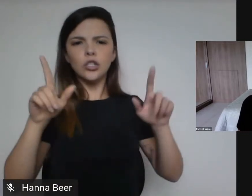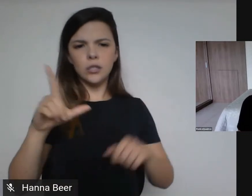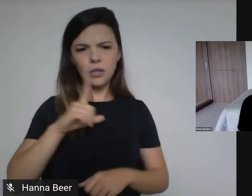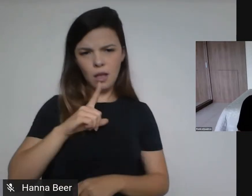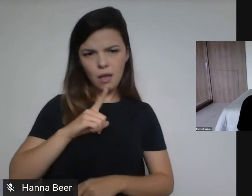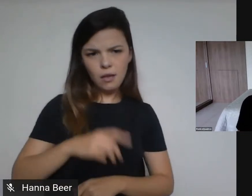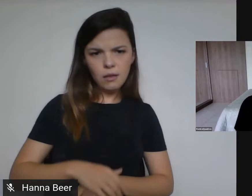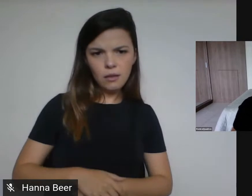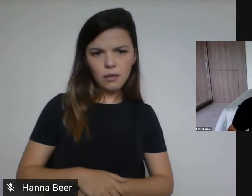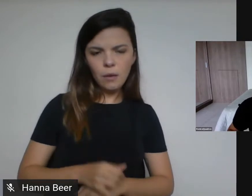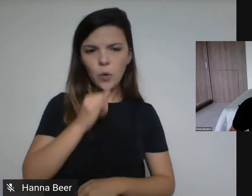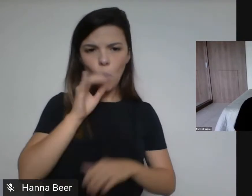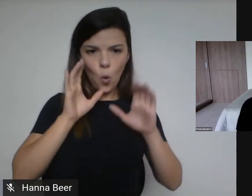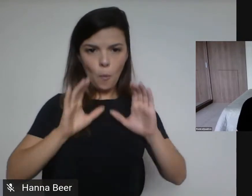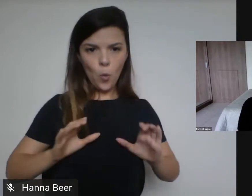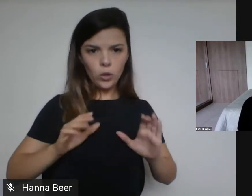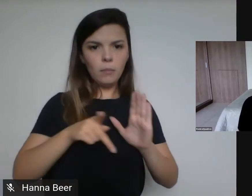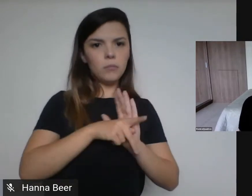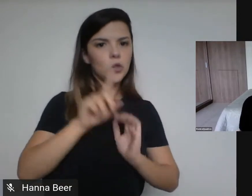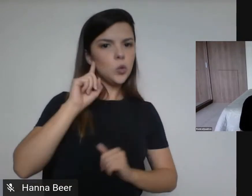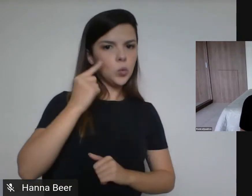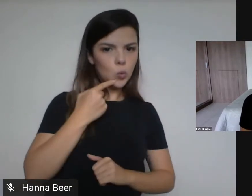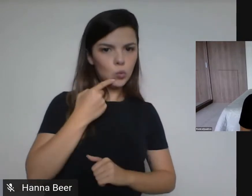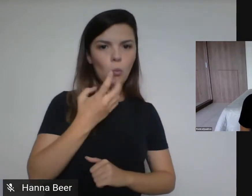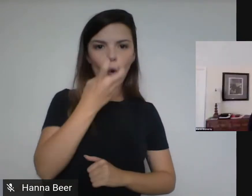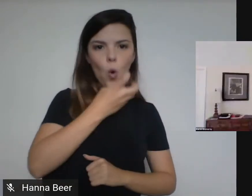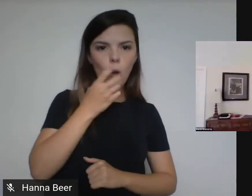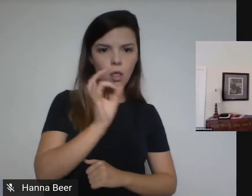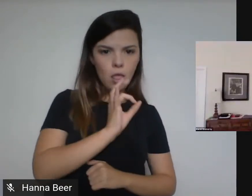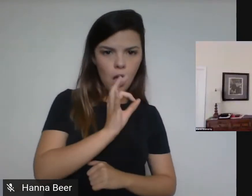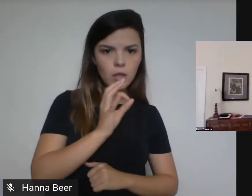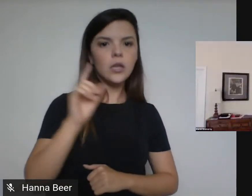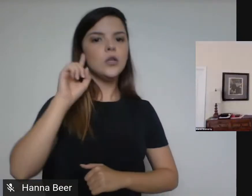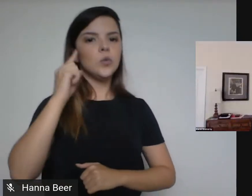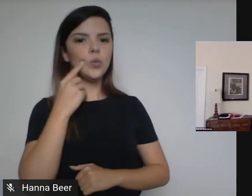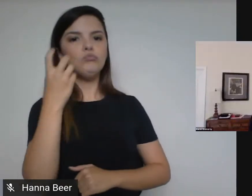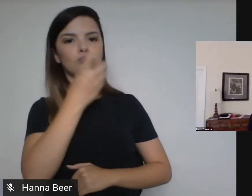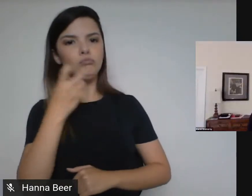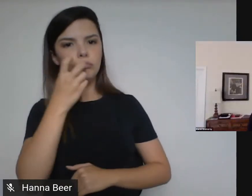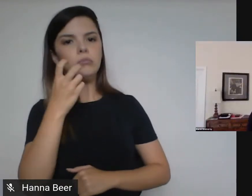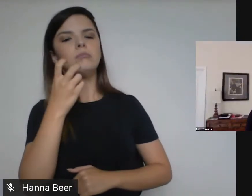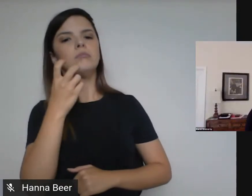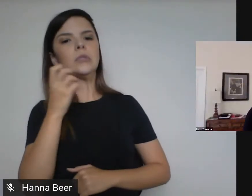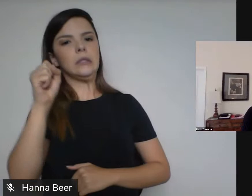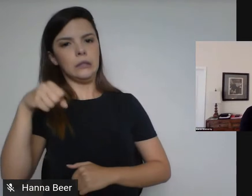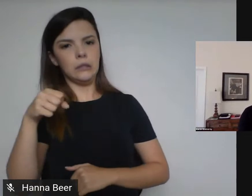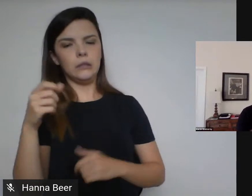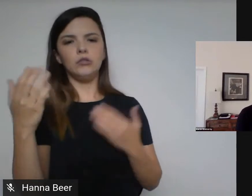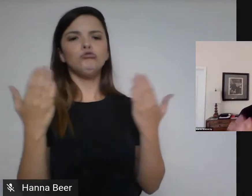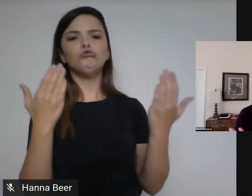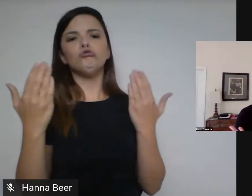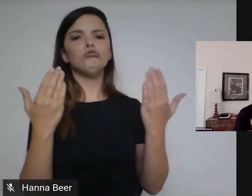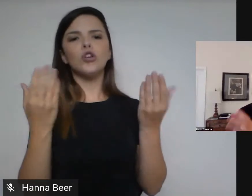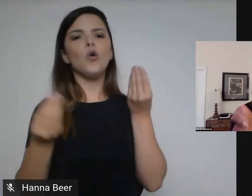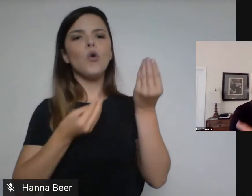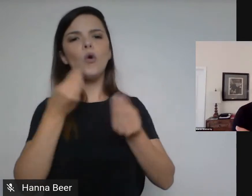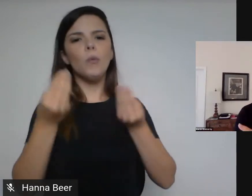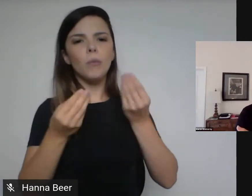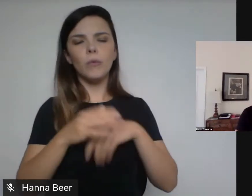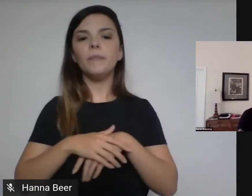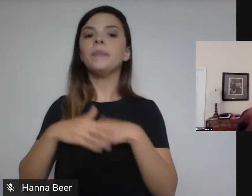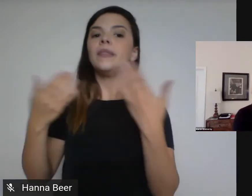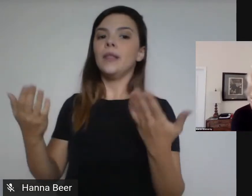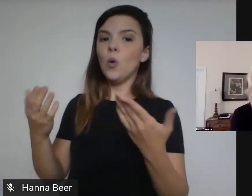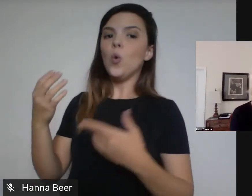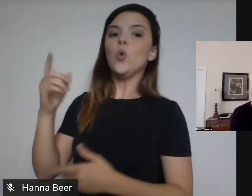different behavior in their brain. Well, so of course the oral, usually the definition of an oral deaf